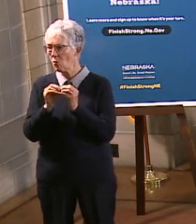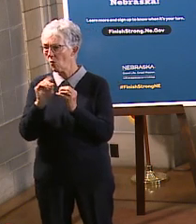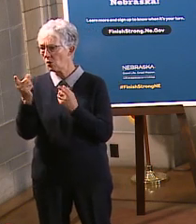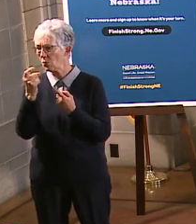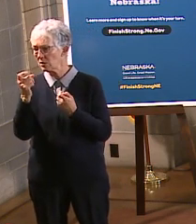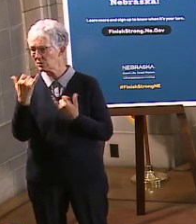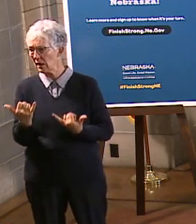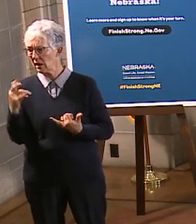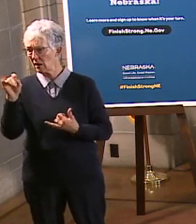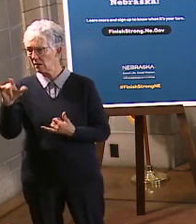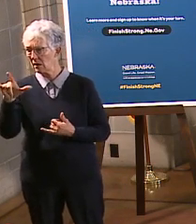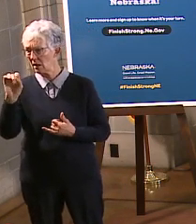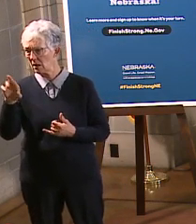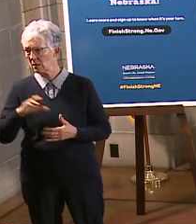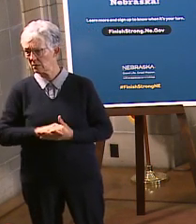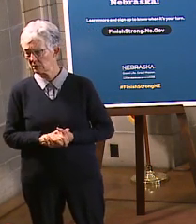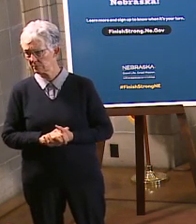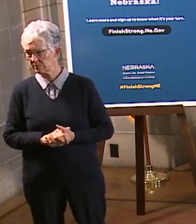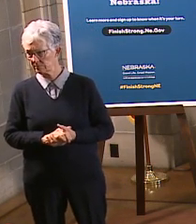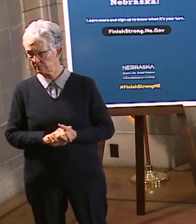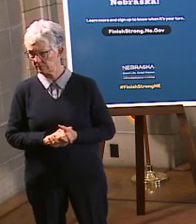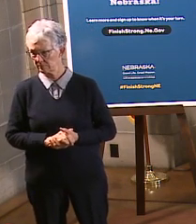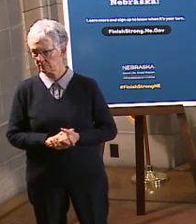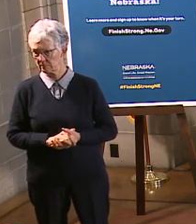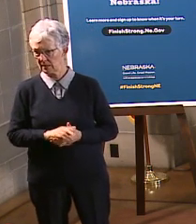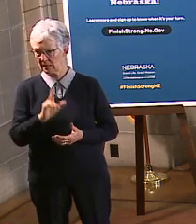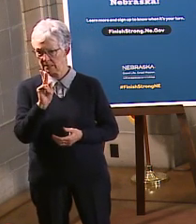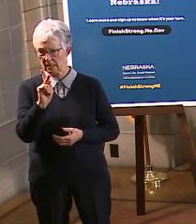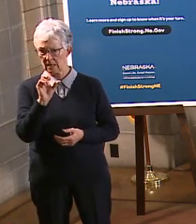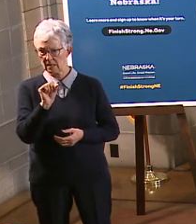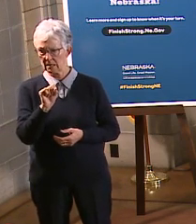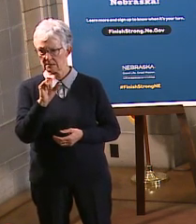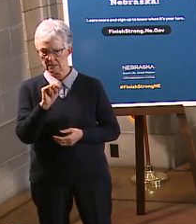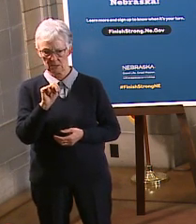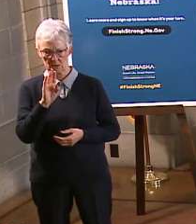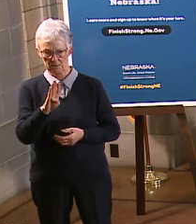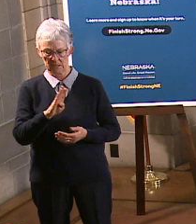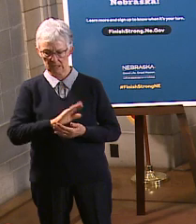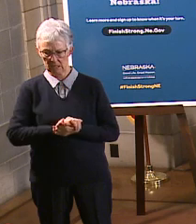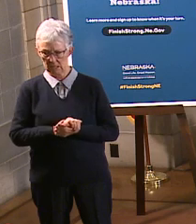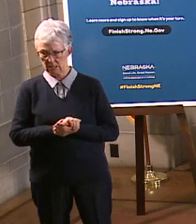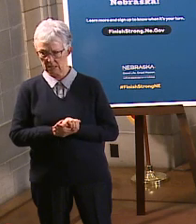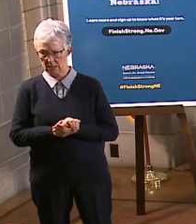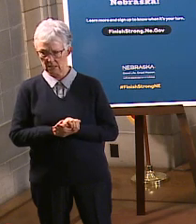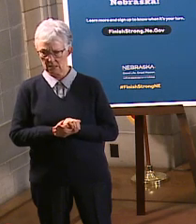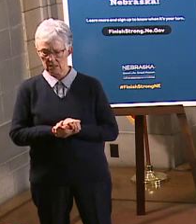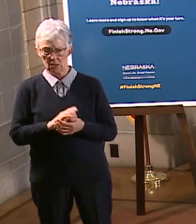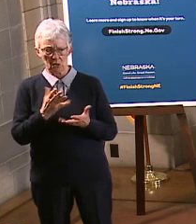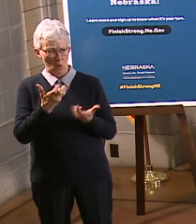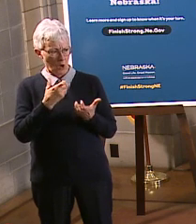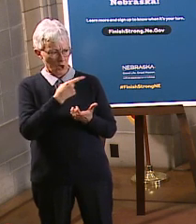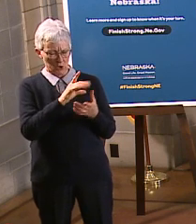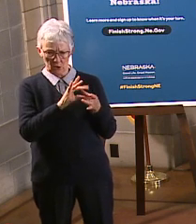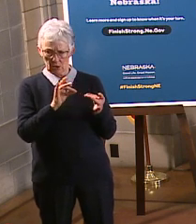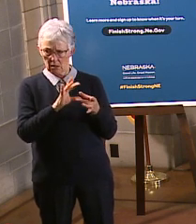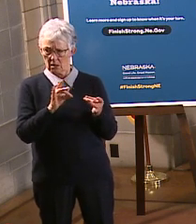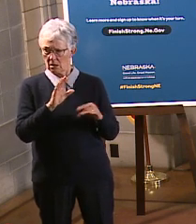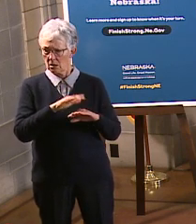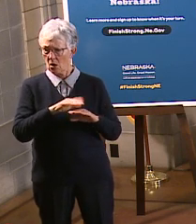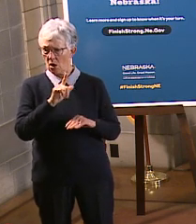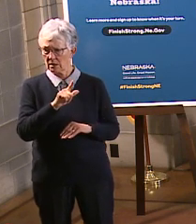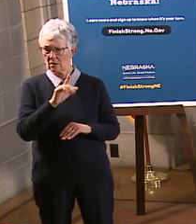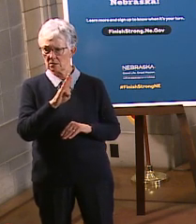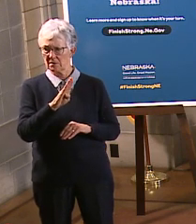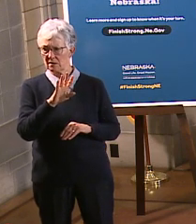ahead of time? With a few, Mark Balmer with KSMB wanted your comment on LB 451, which is Senator Mckinney's bill